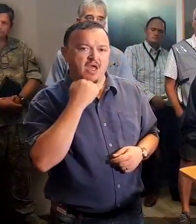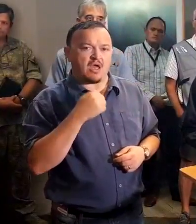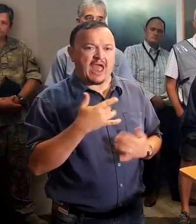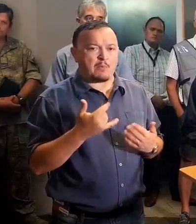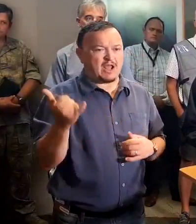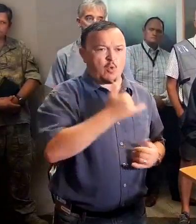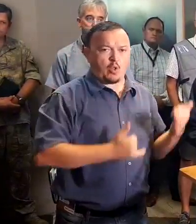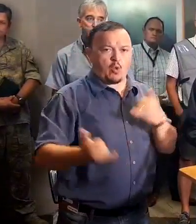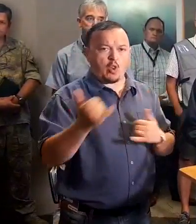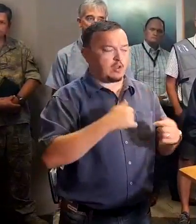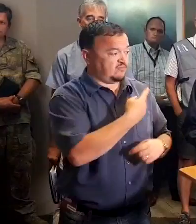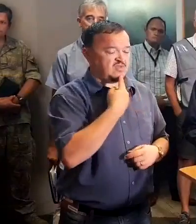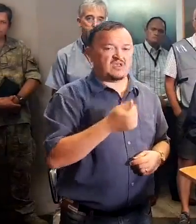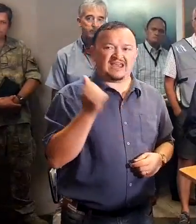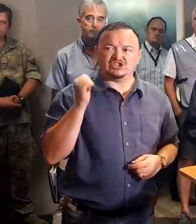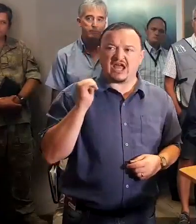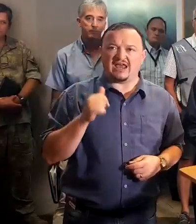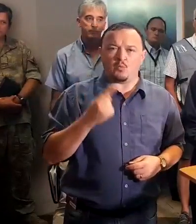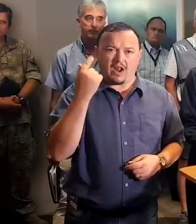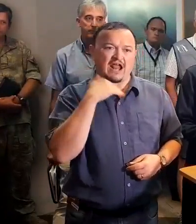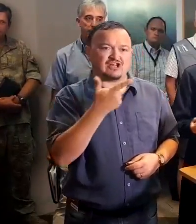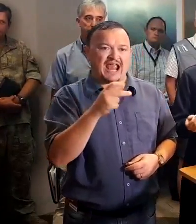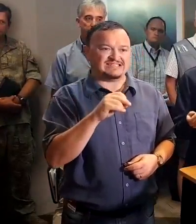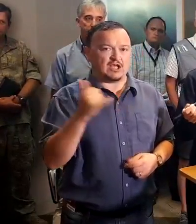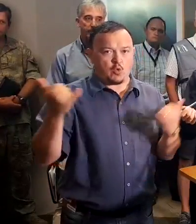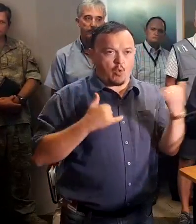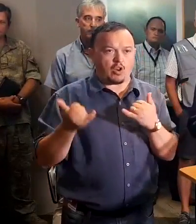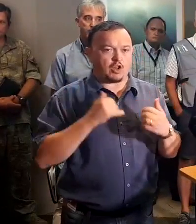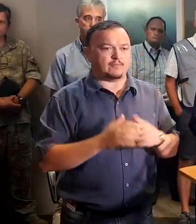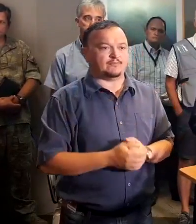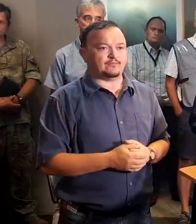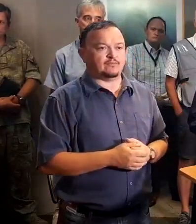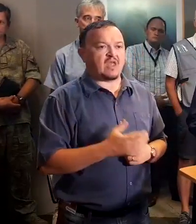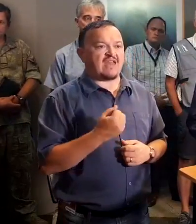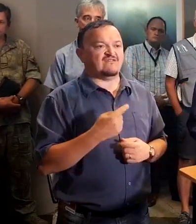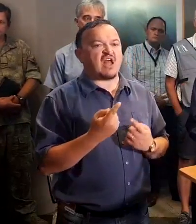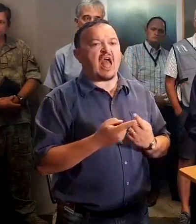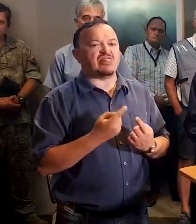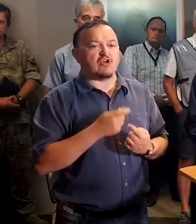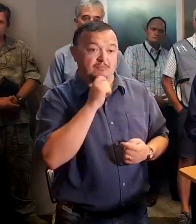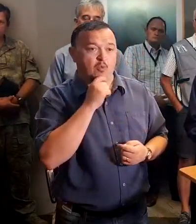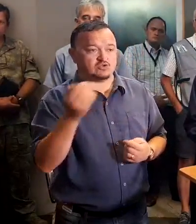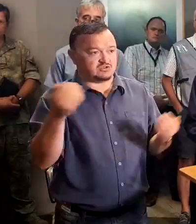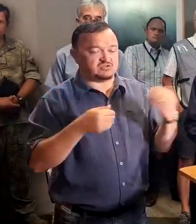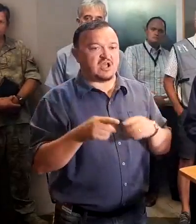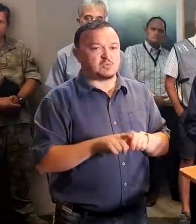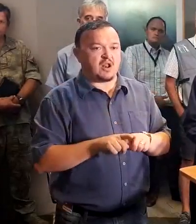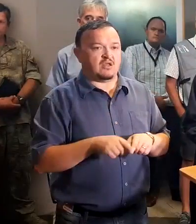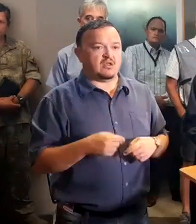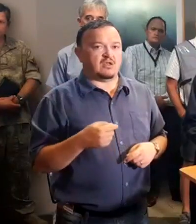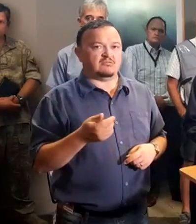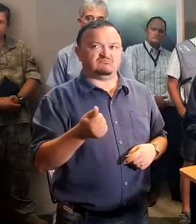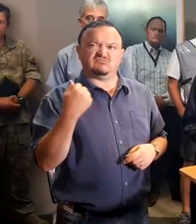Yesterday we fielded 180 calls, however we are getting reports through other means as well, so we had over 400 tasks several days